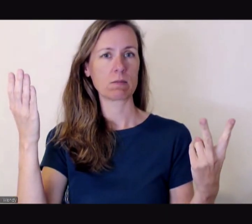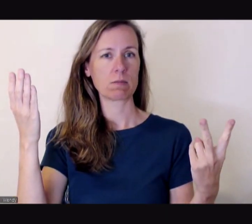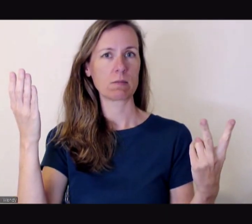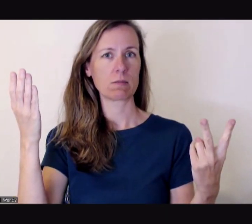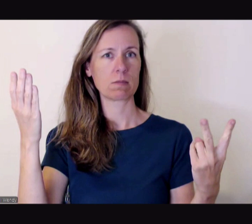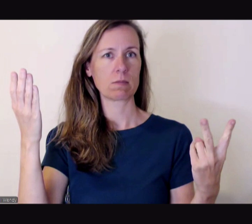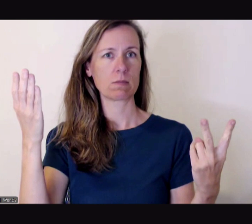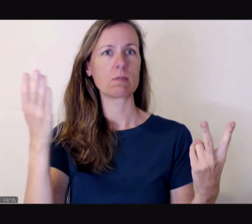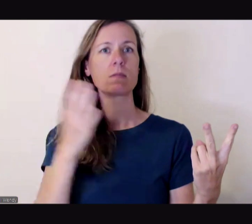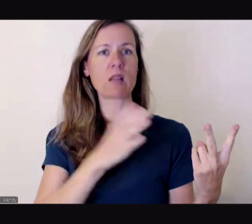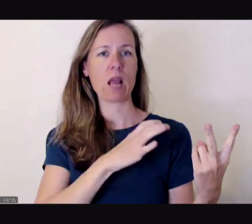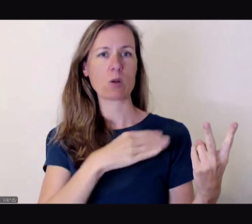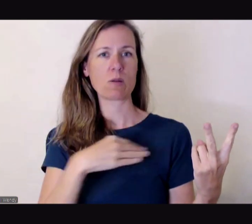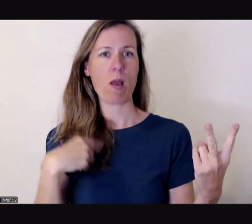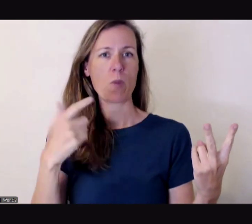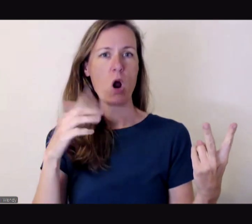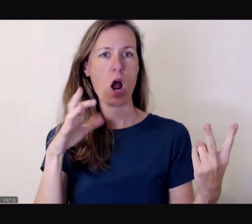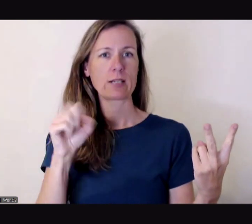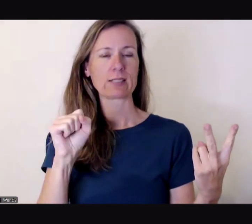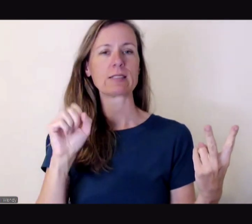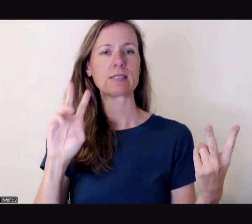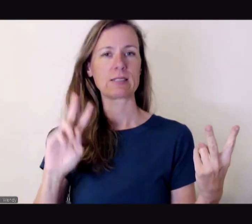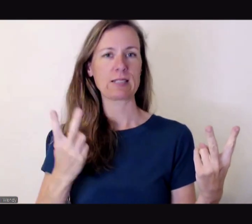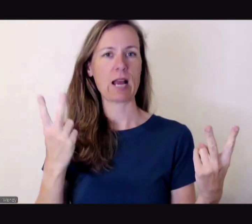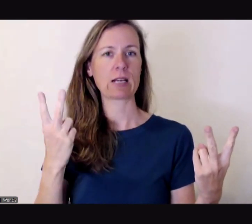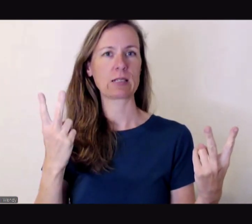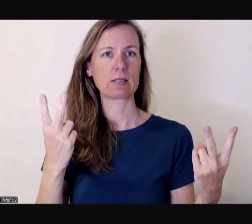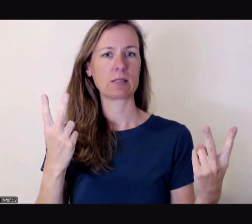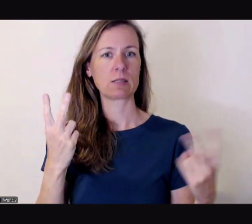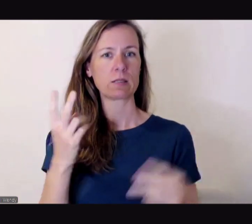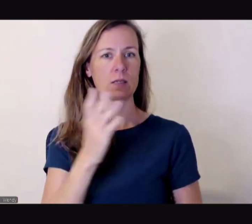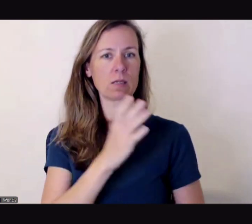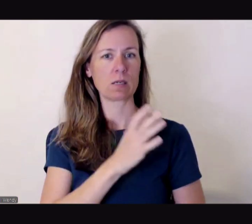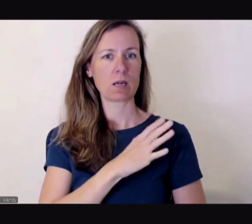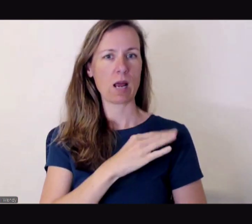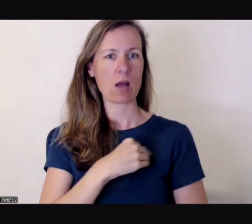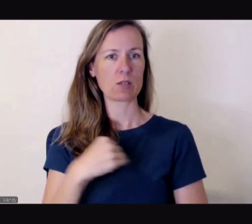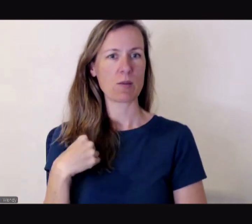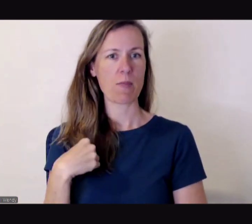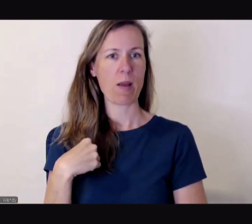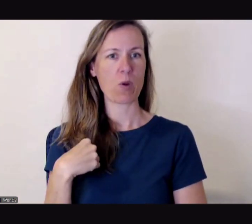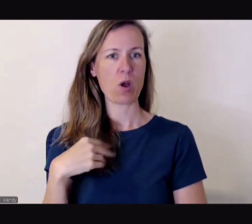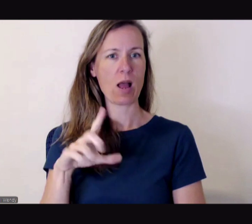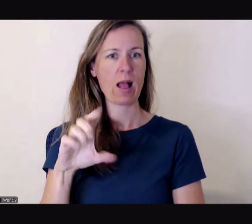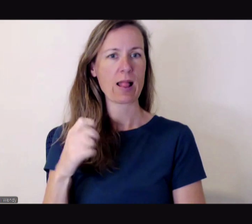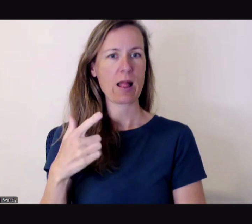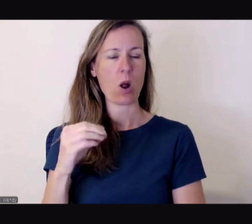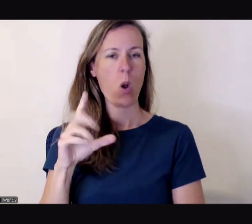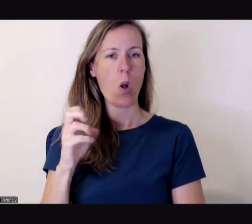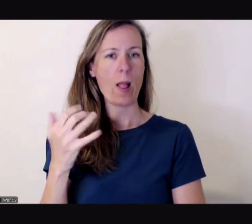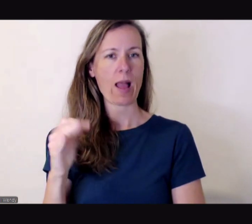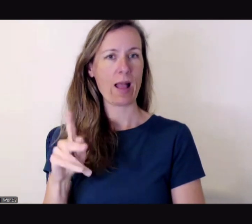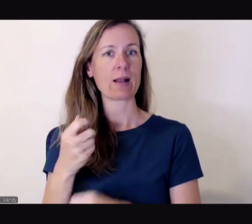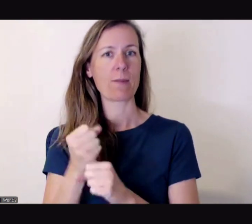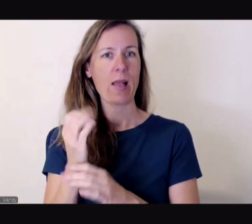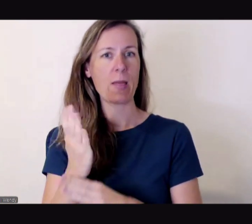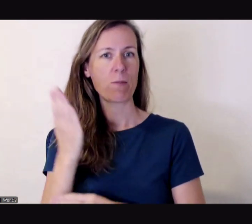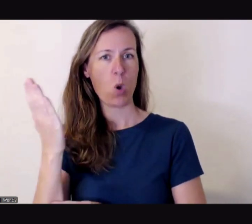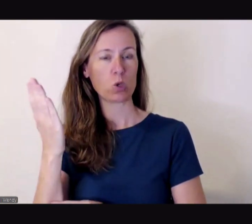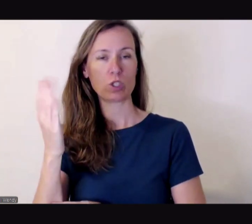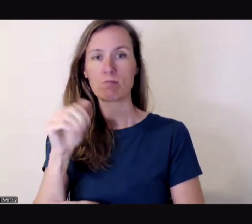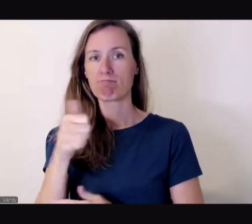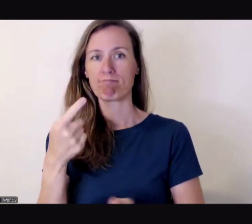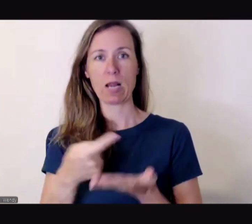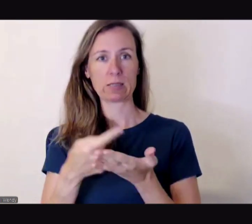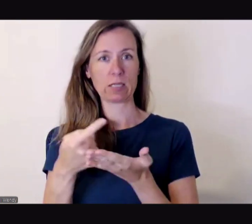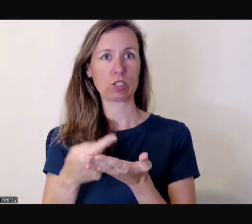Councilmember Garces with the second. Councilmember LeGloahec made the motion. Any discussion? All those